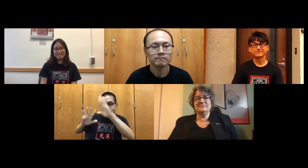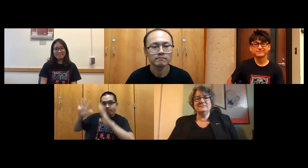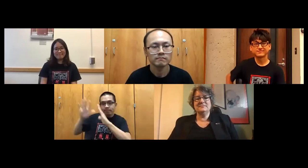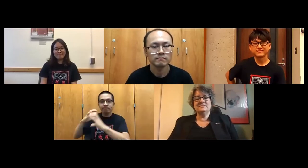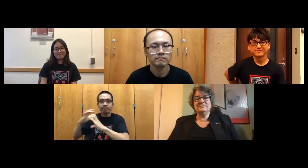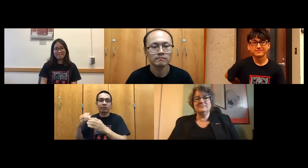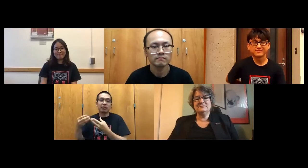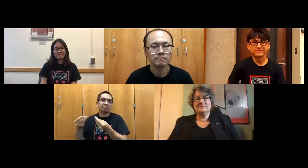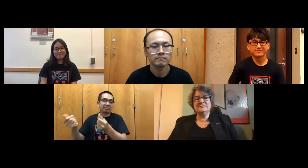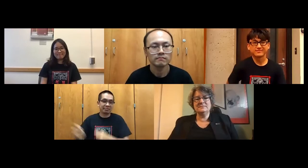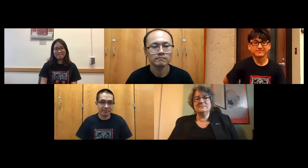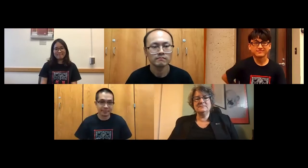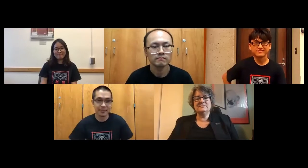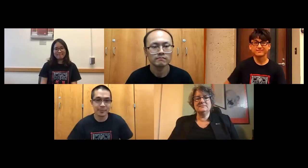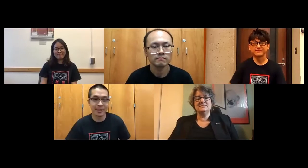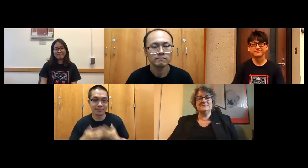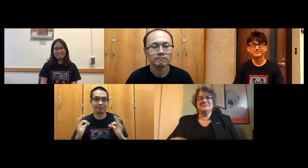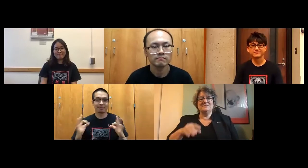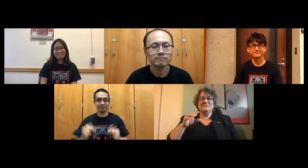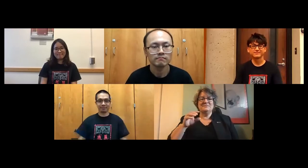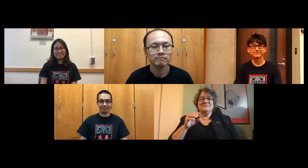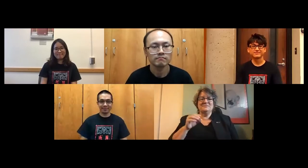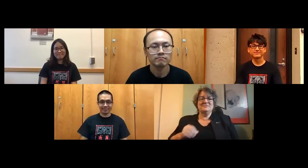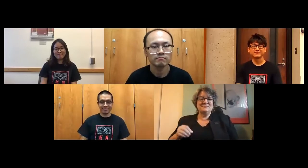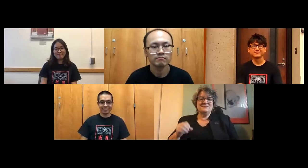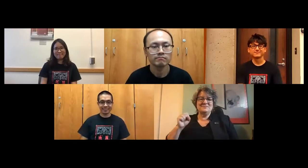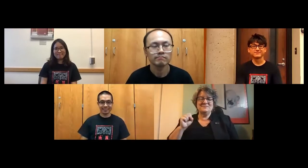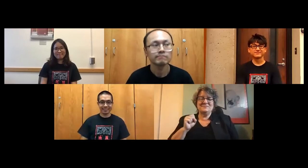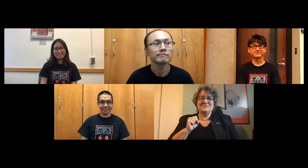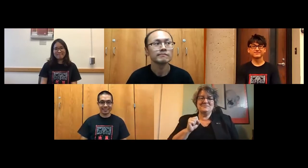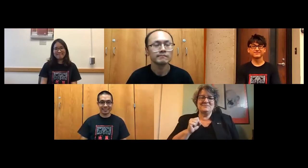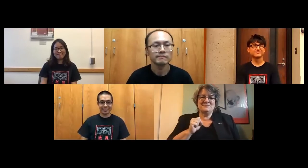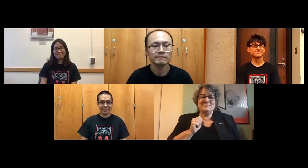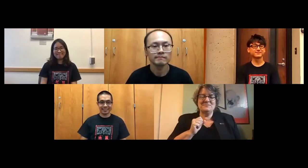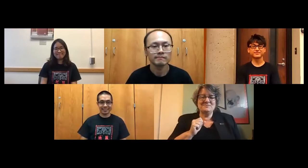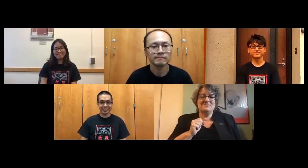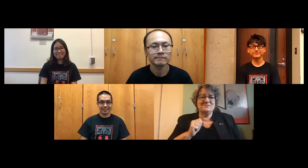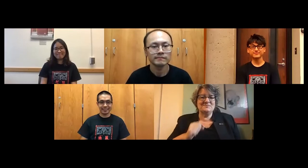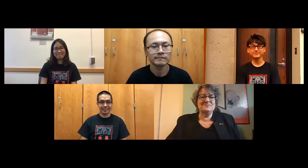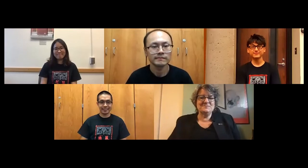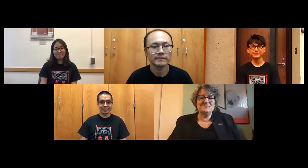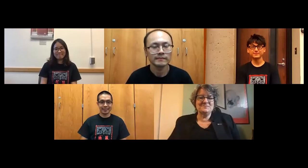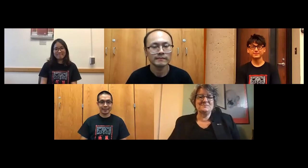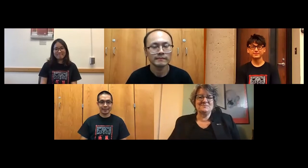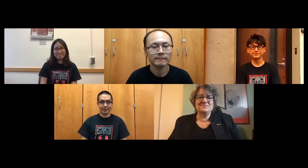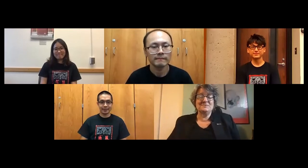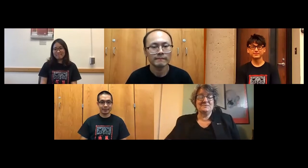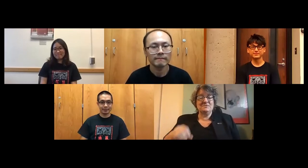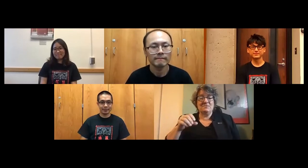forth. And sometimes that could be difficult, but gesturing oftentimes seals the deal and makes it work. 1 minute, Amy. Let